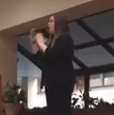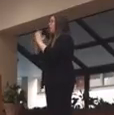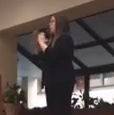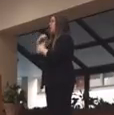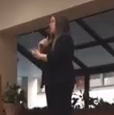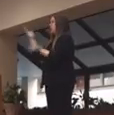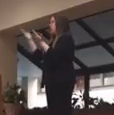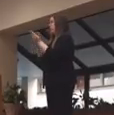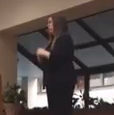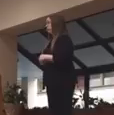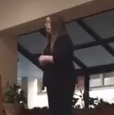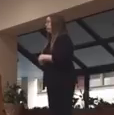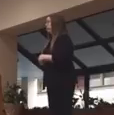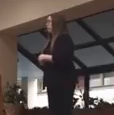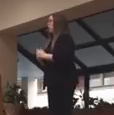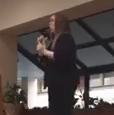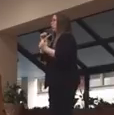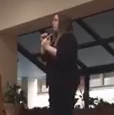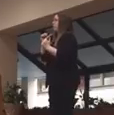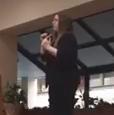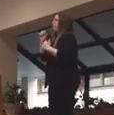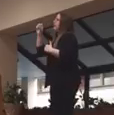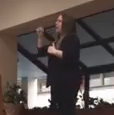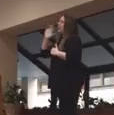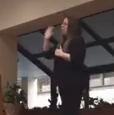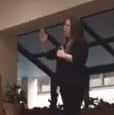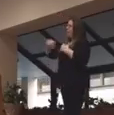change for everybody, for all the communities that we serve.